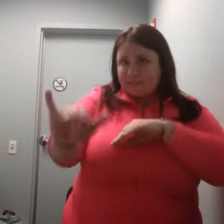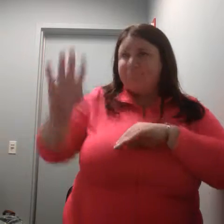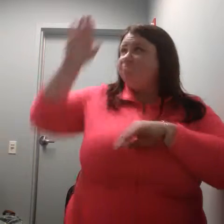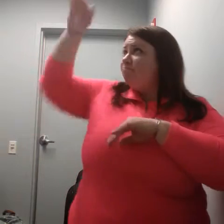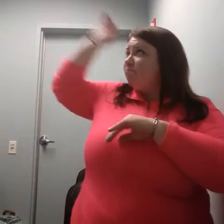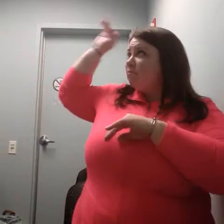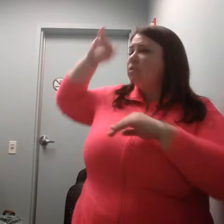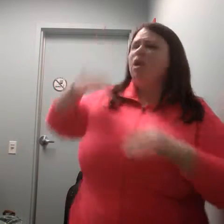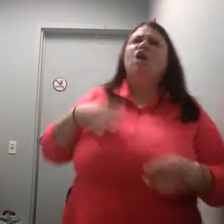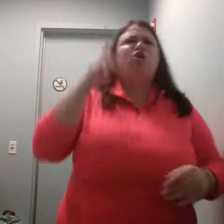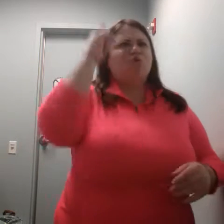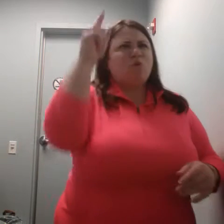You know where I'm going with this?